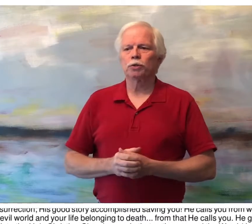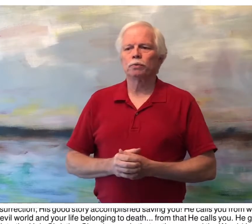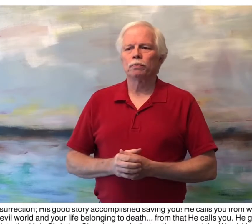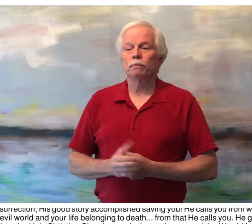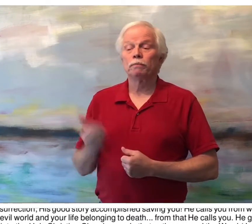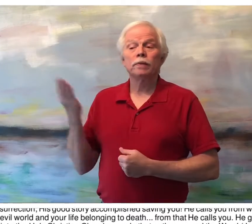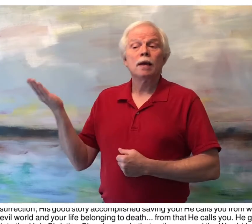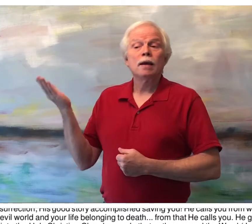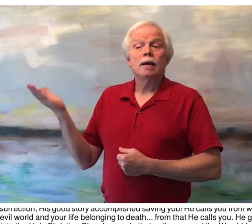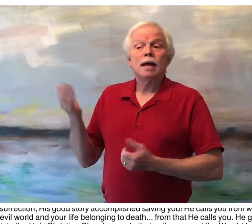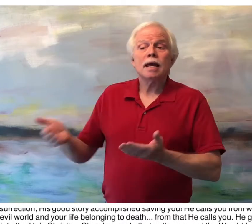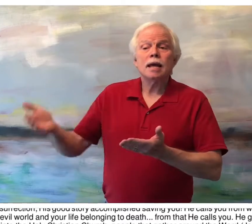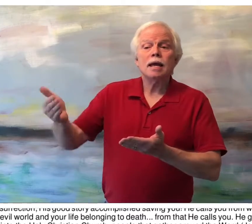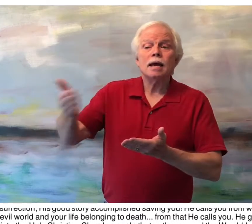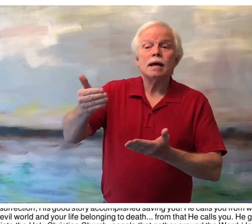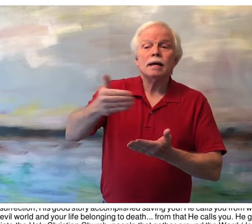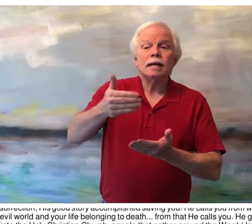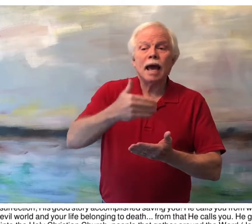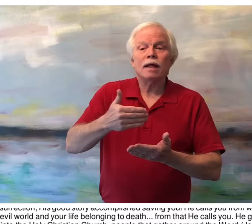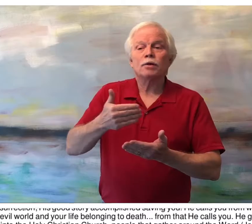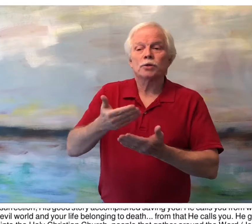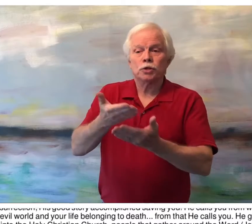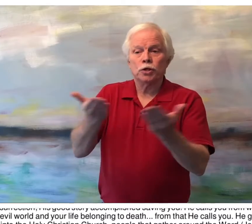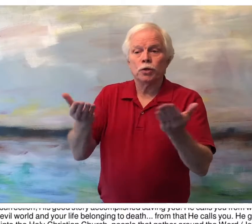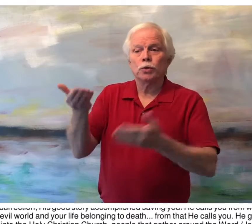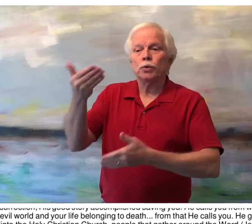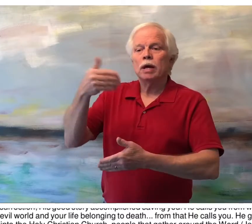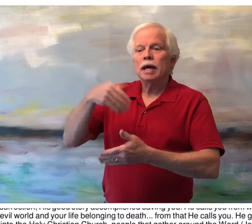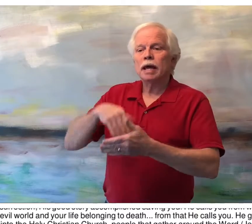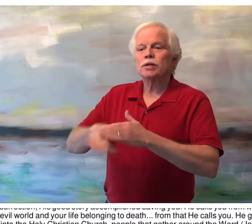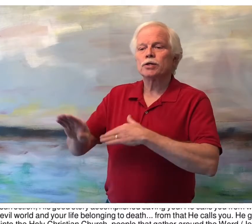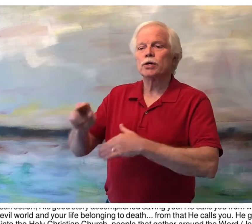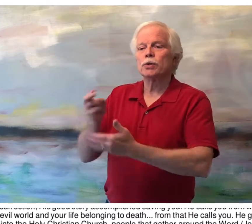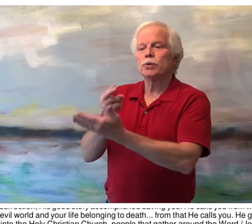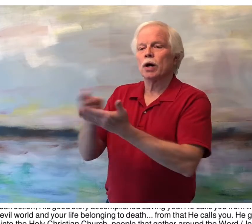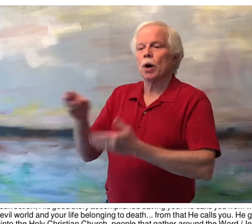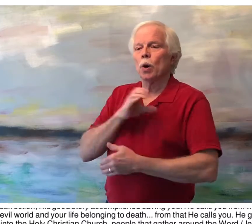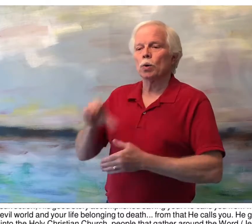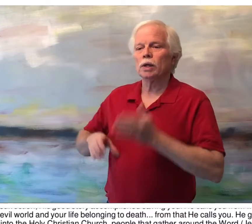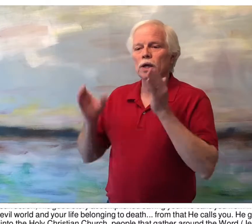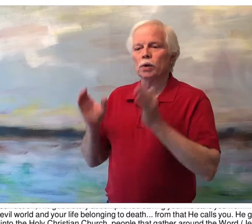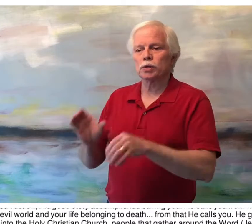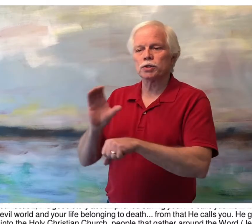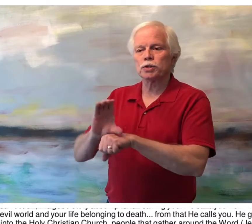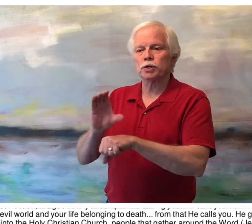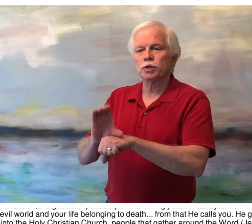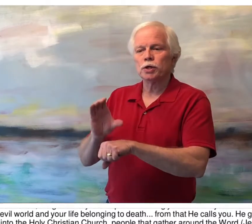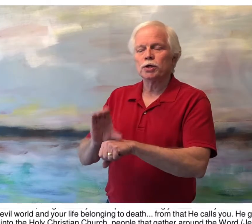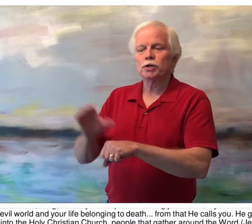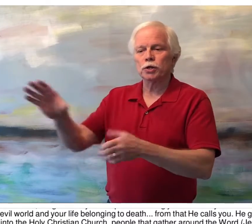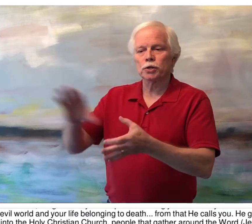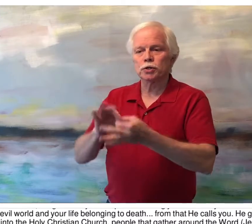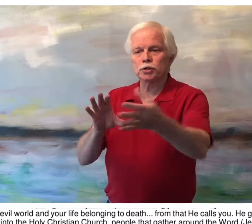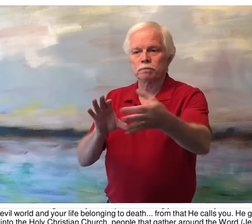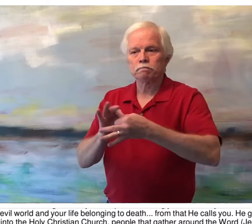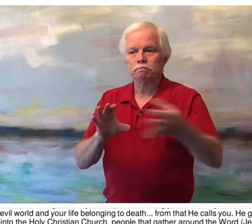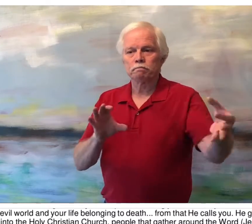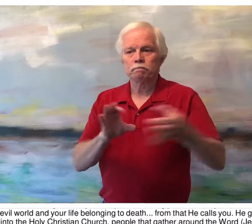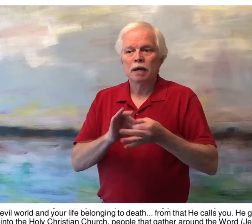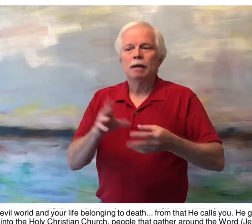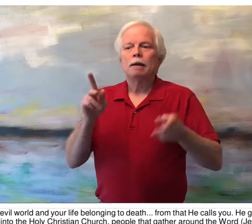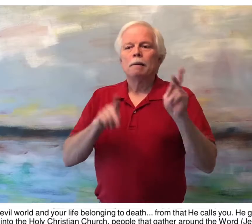calls you. He gathers you into the holy Christian church.